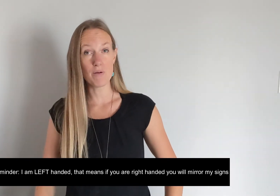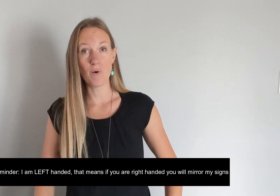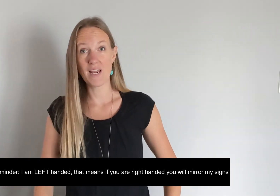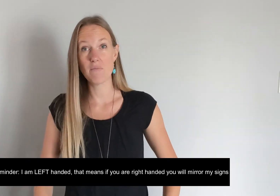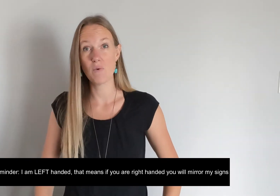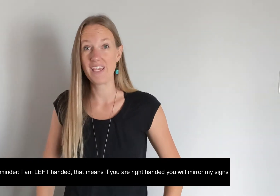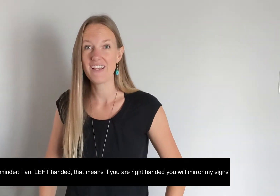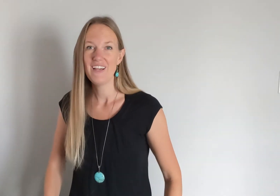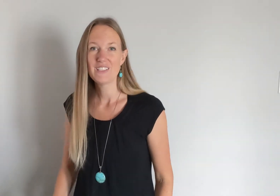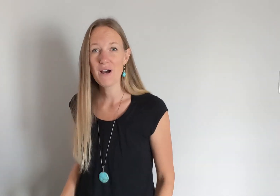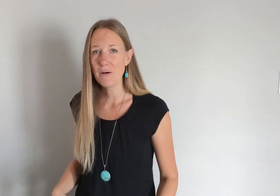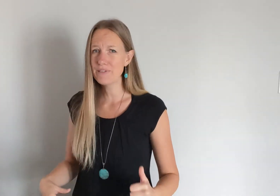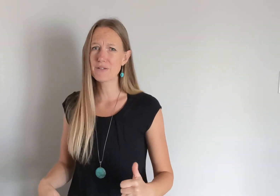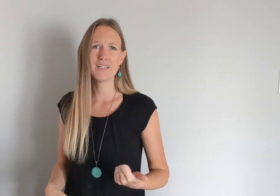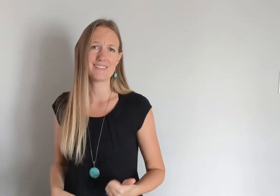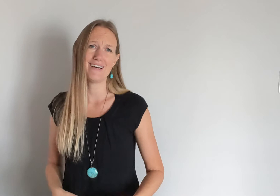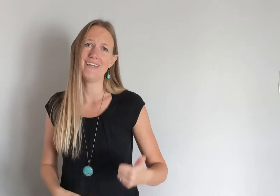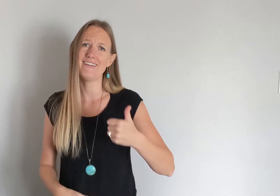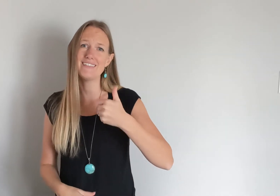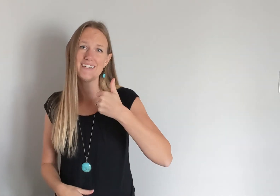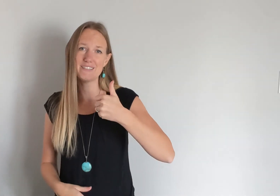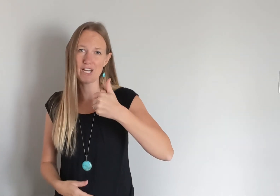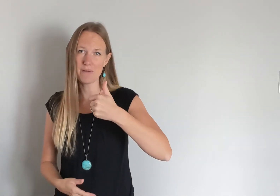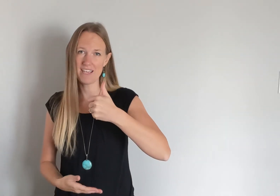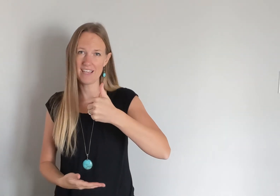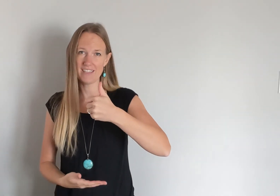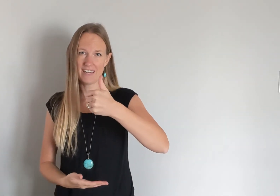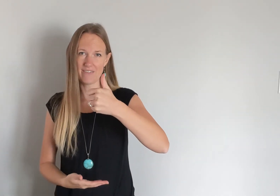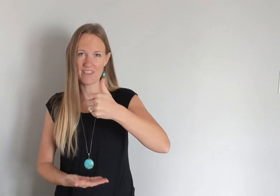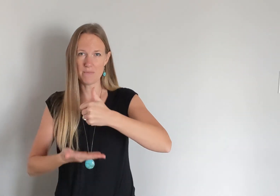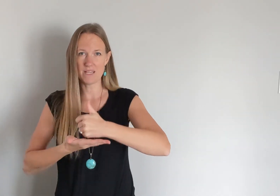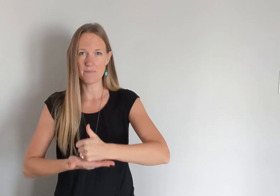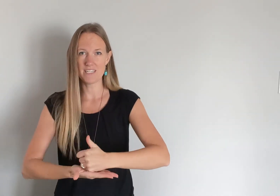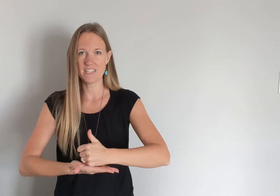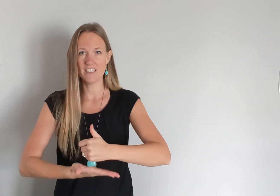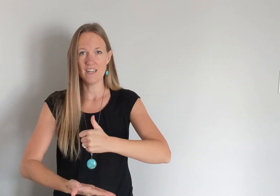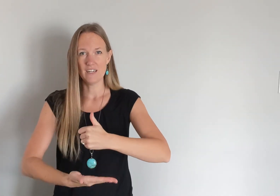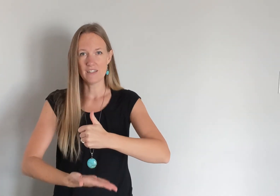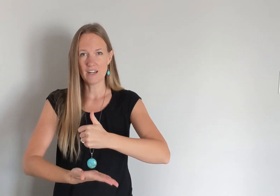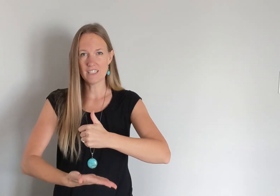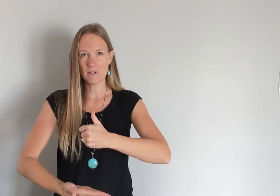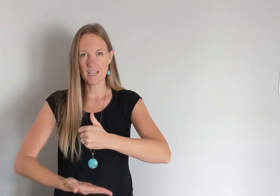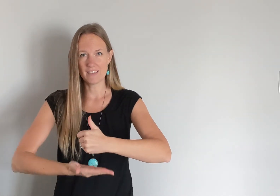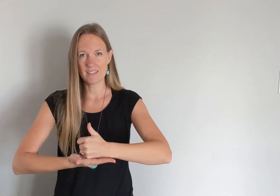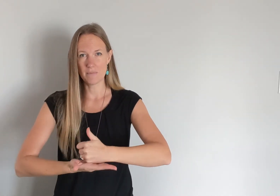when I'm weak. So help is a great sign. You're going to take your dominant hand in kind of a thumbs up position. Your non-dominant hand is going to